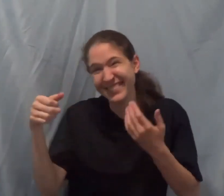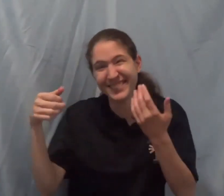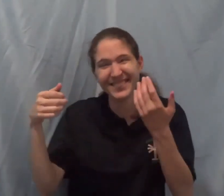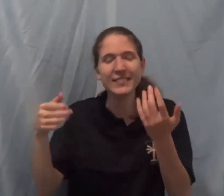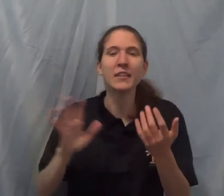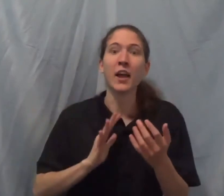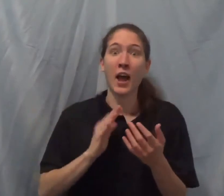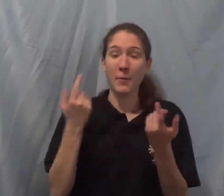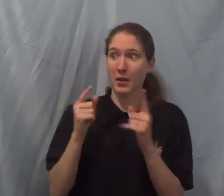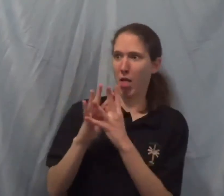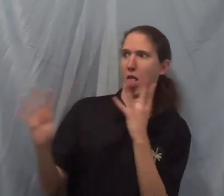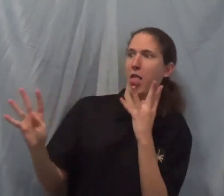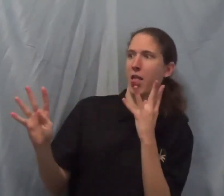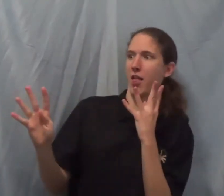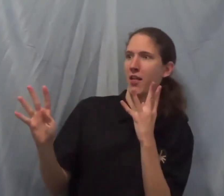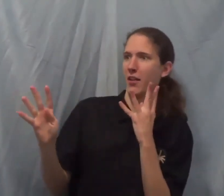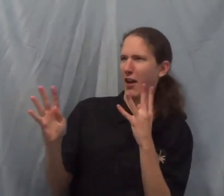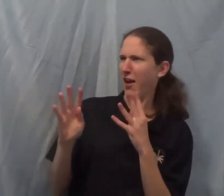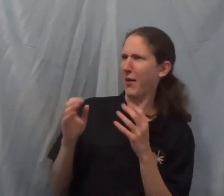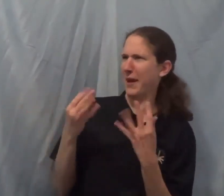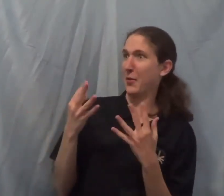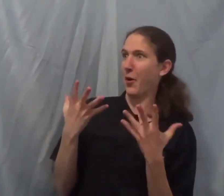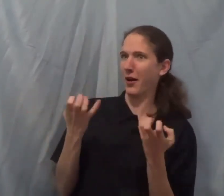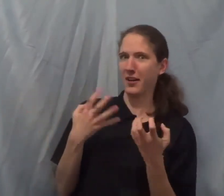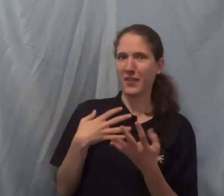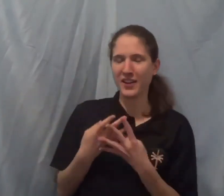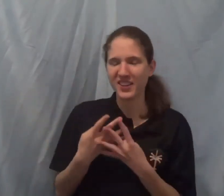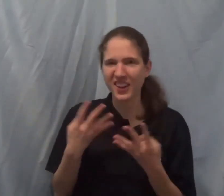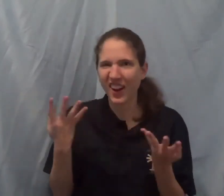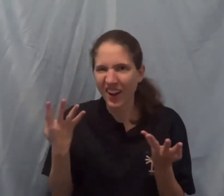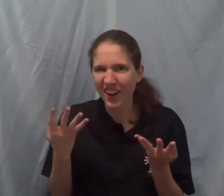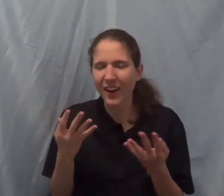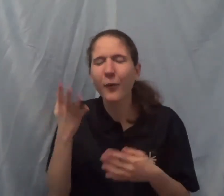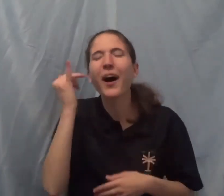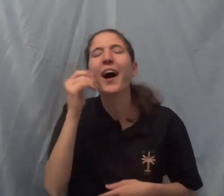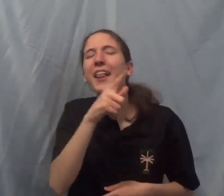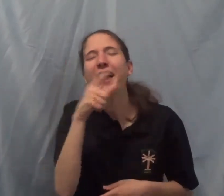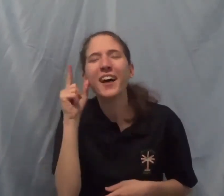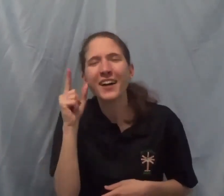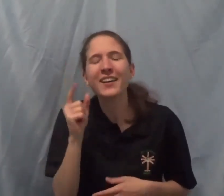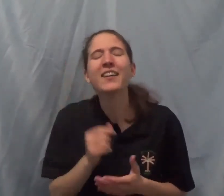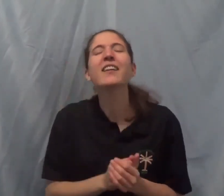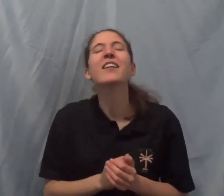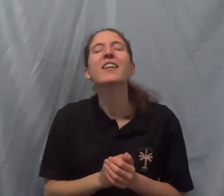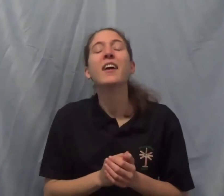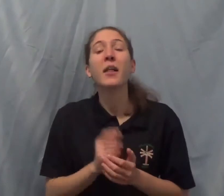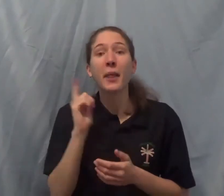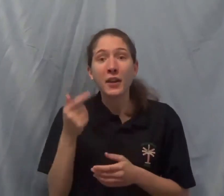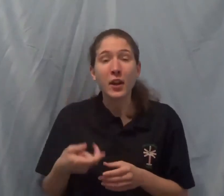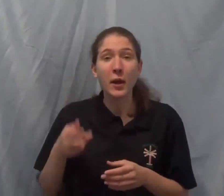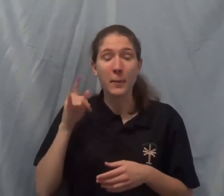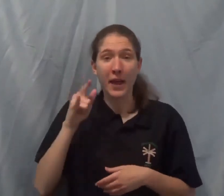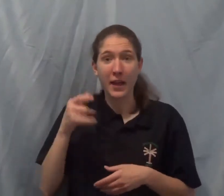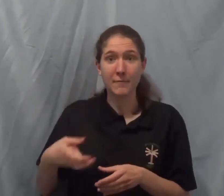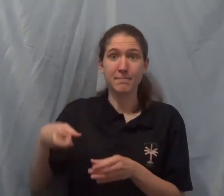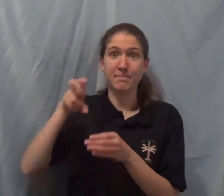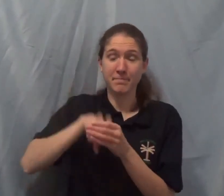someone disappears. I figure he's going to go to the restroom. Then someone else plumps in the chair. Is it valid to go to confession in the